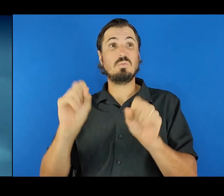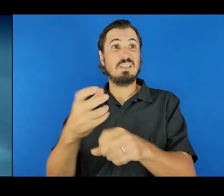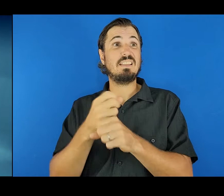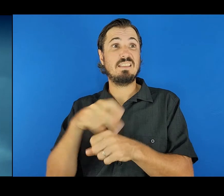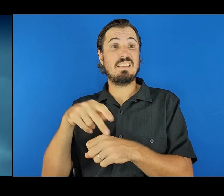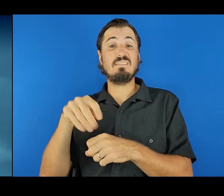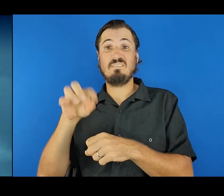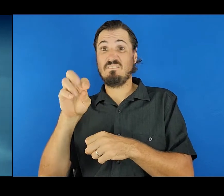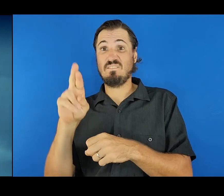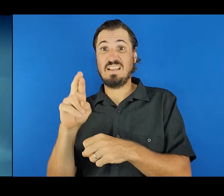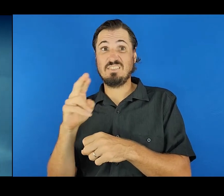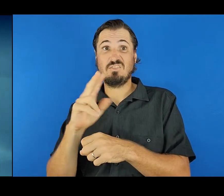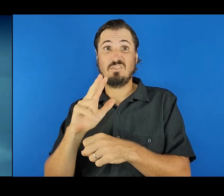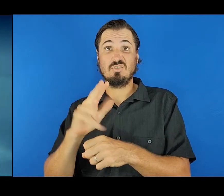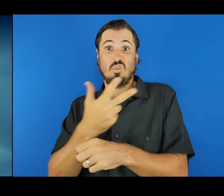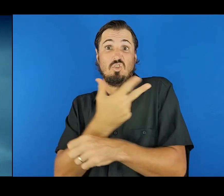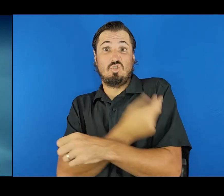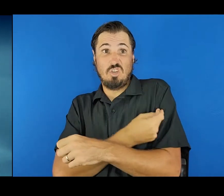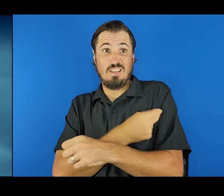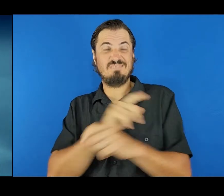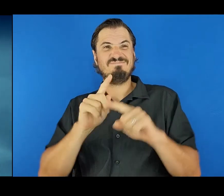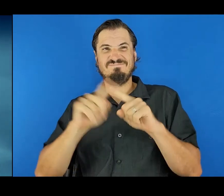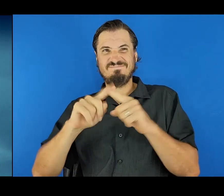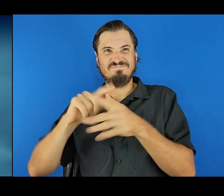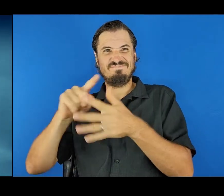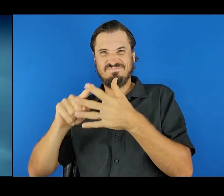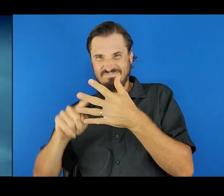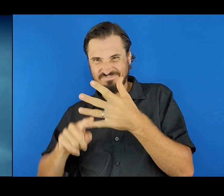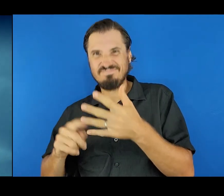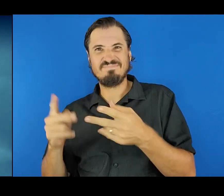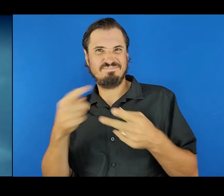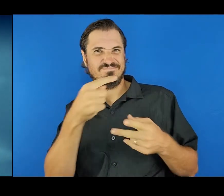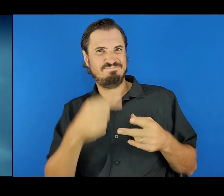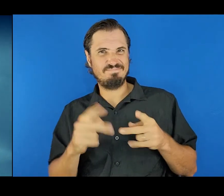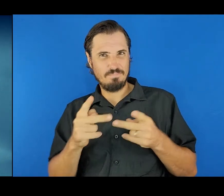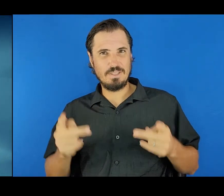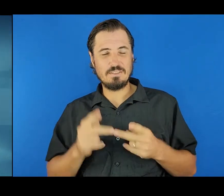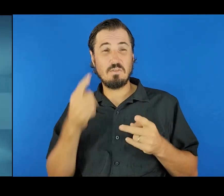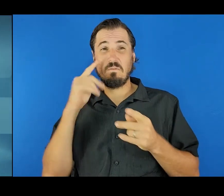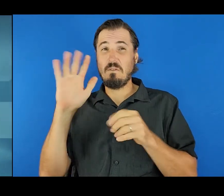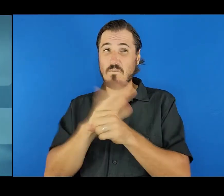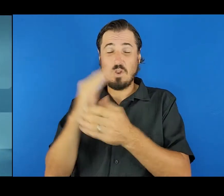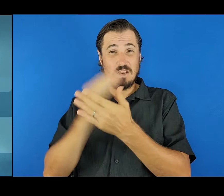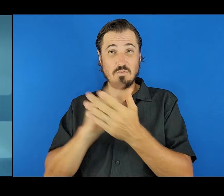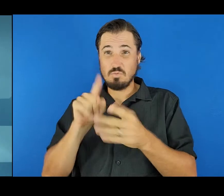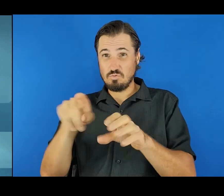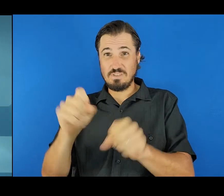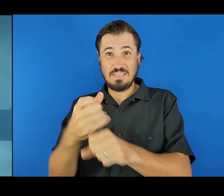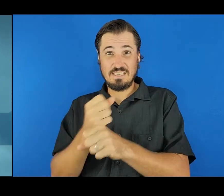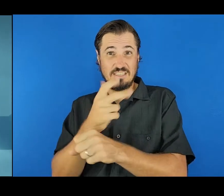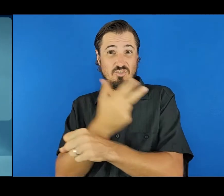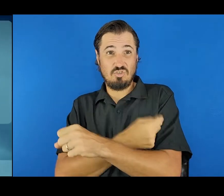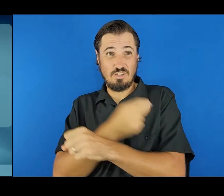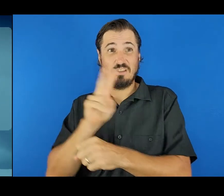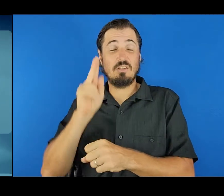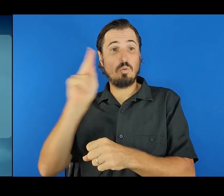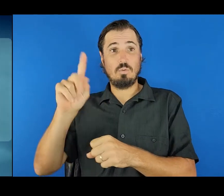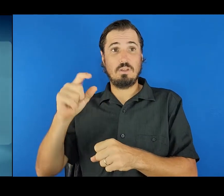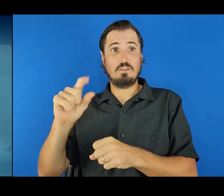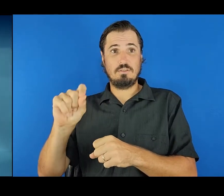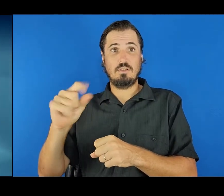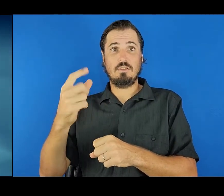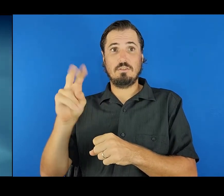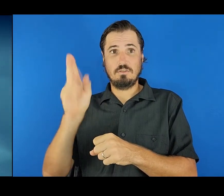also available at pharmacy locations like Long's, Safeway, Walmart, Costco, and Kaiser Permanente. For a full list of locations,